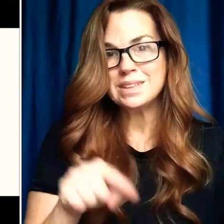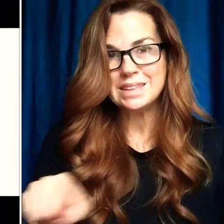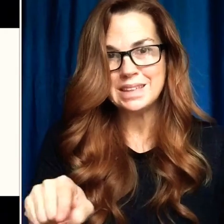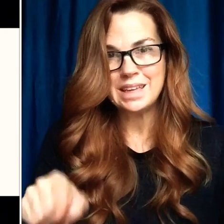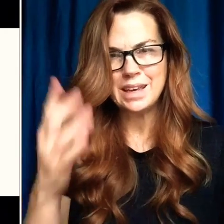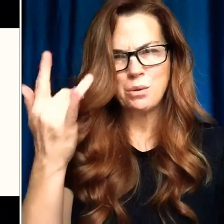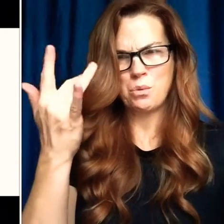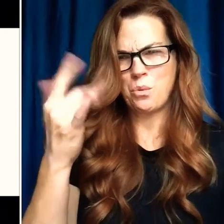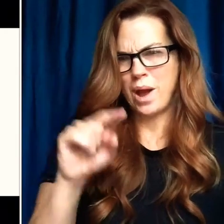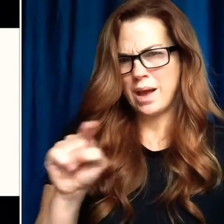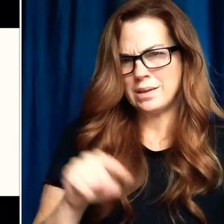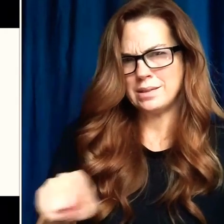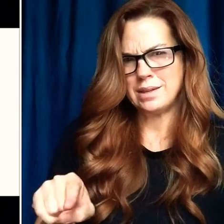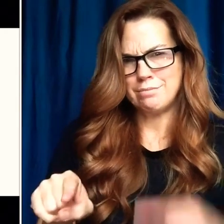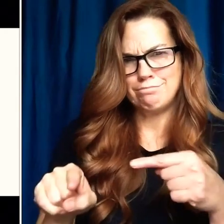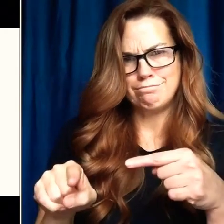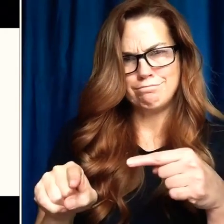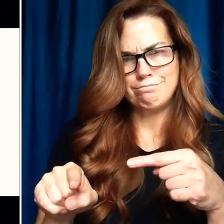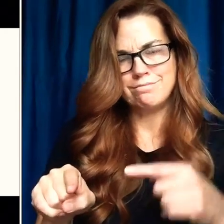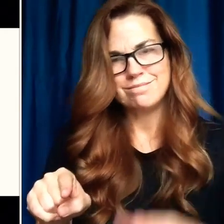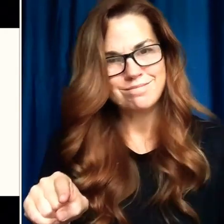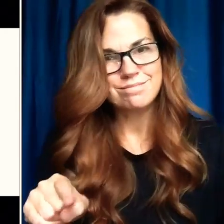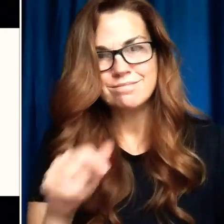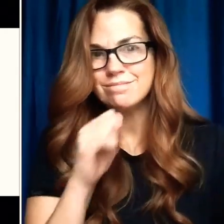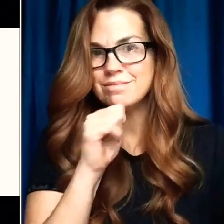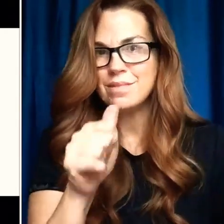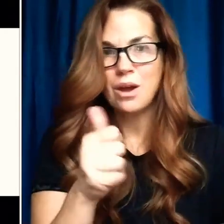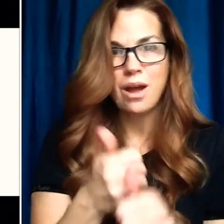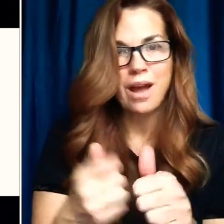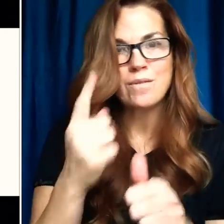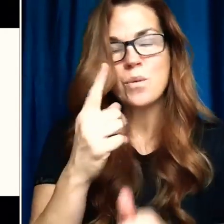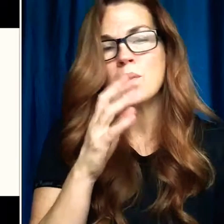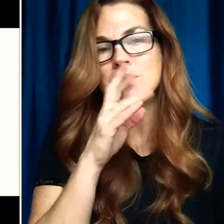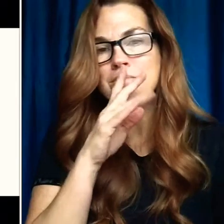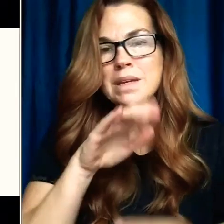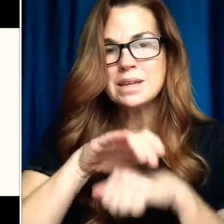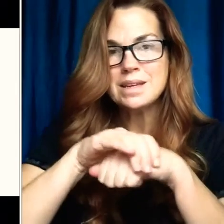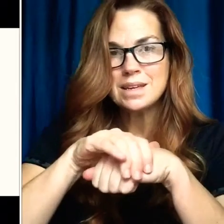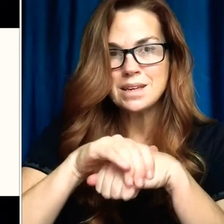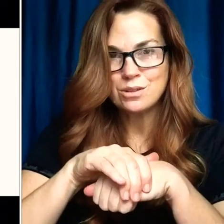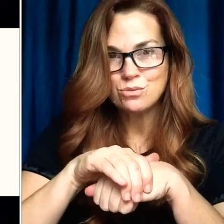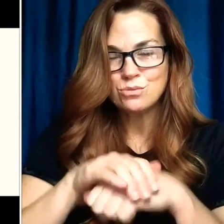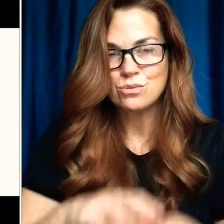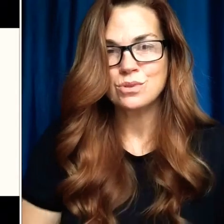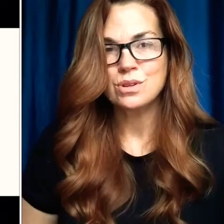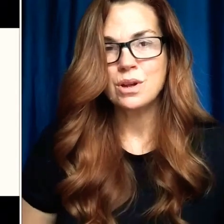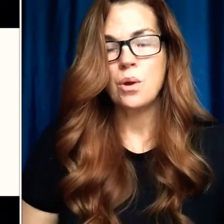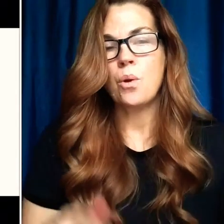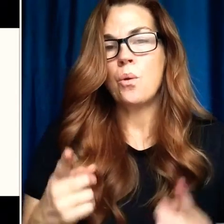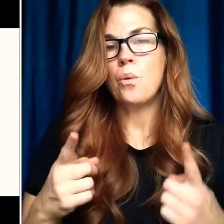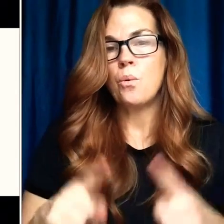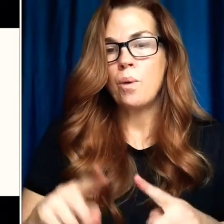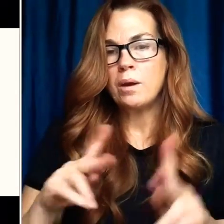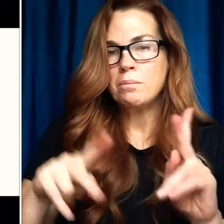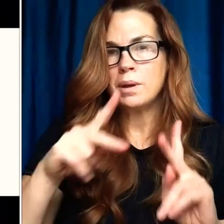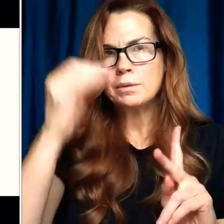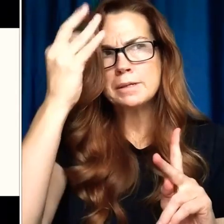fact, years ago when these sets were put together, in this case, it was a set of German mathematicians, and the word